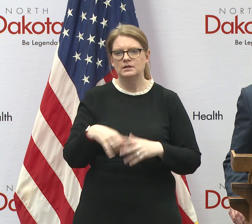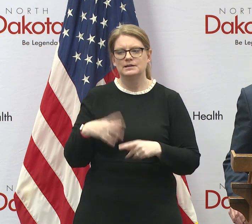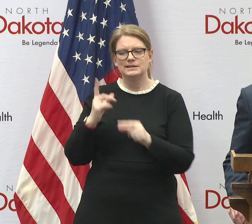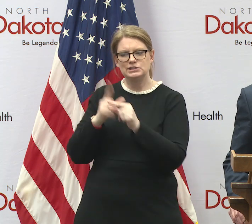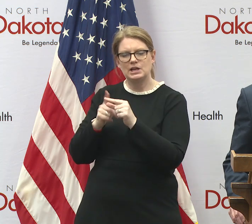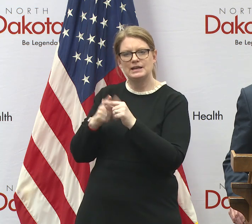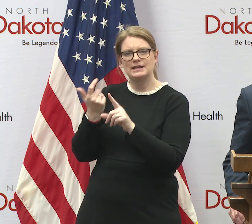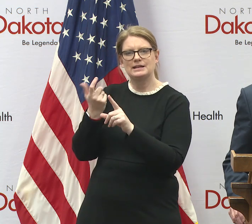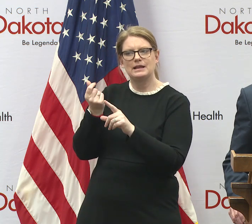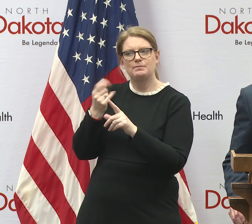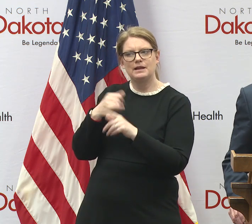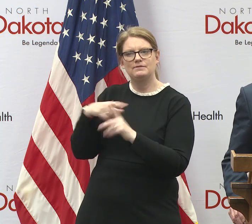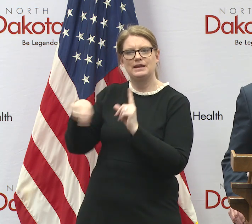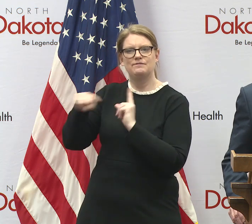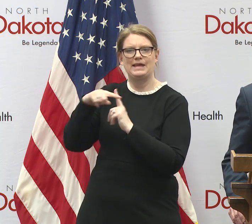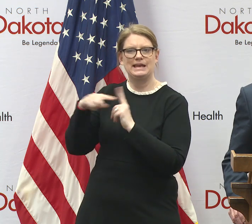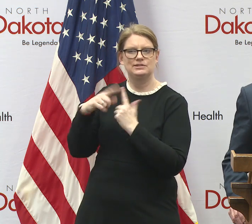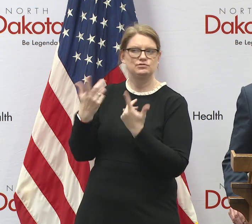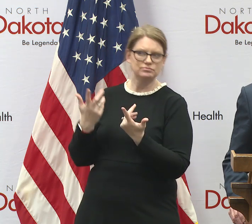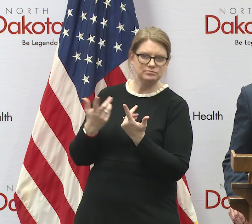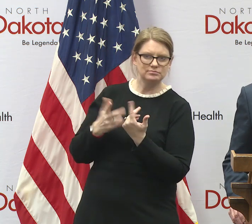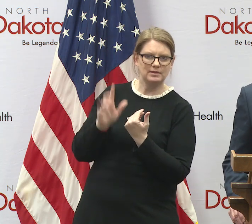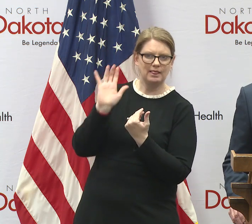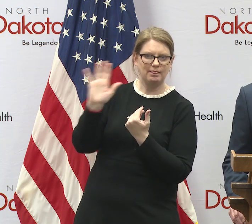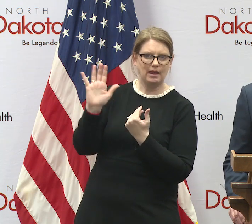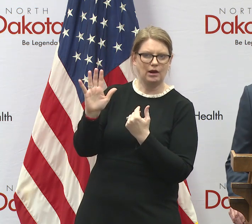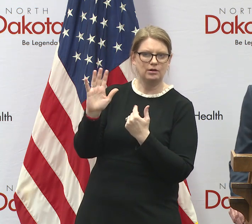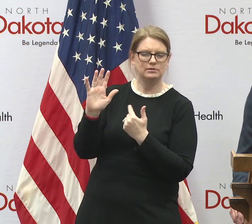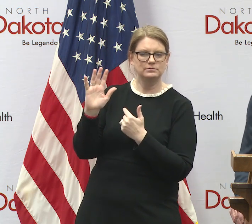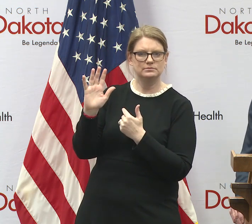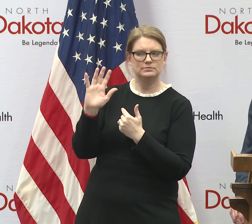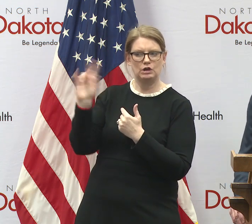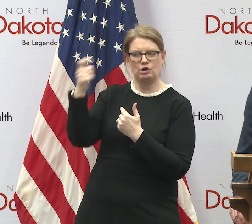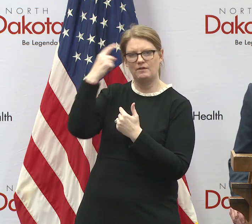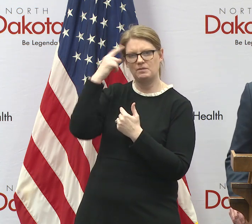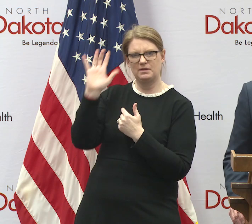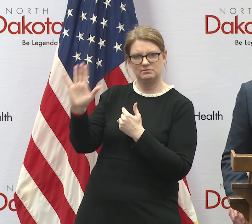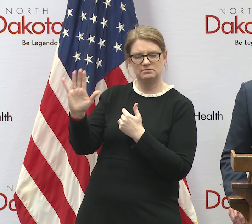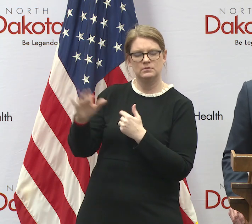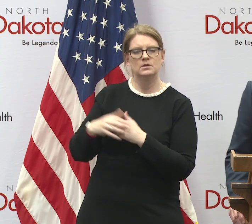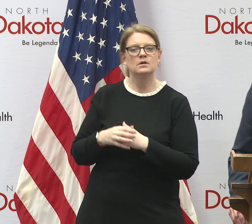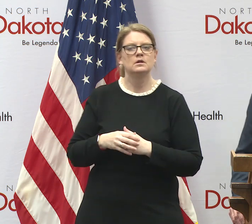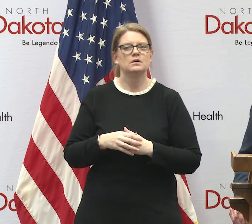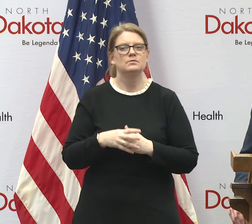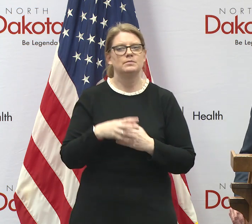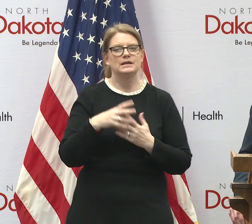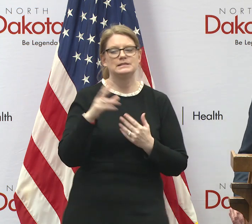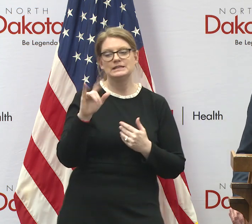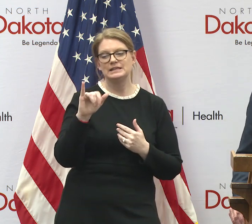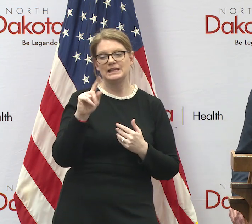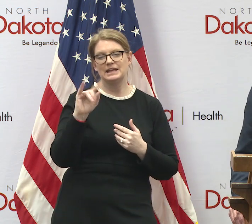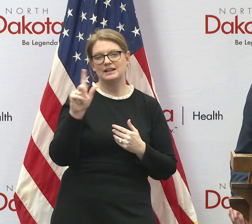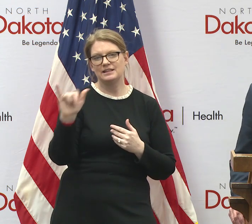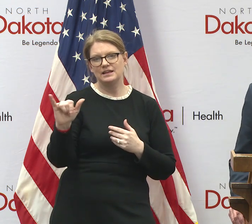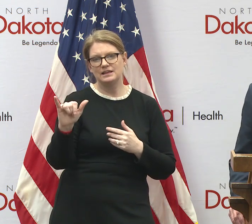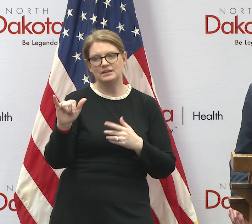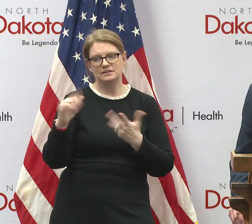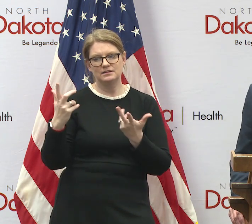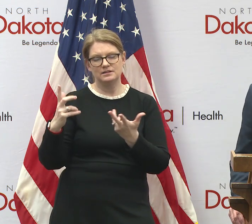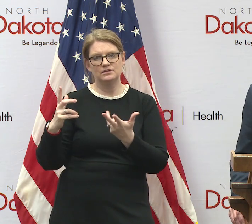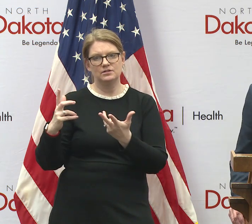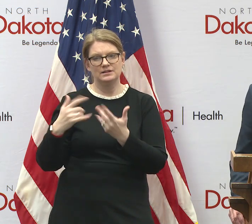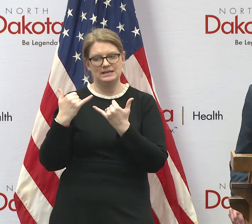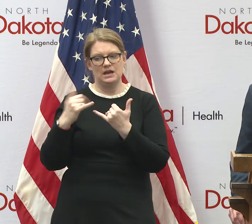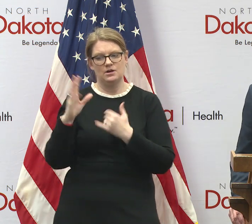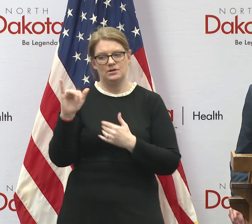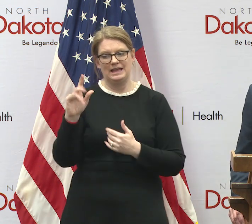of an advantage in that because of their form of government. But Italy becomes instructive then, and Italy